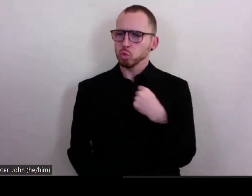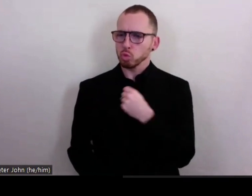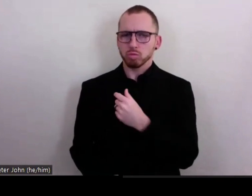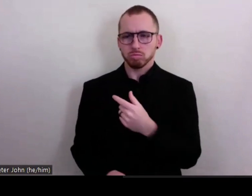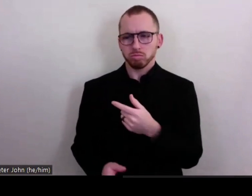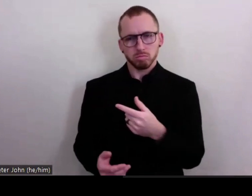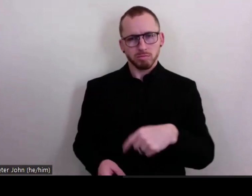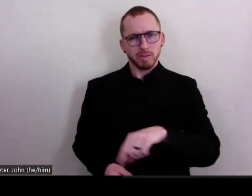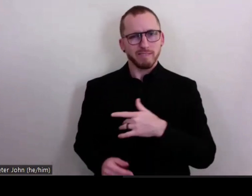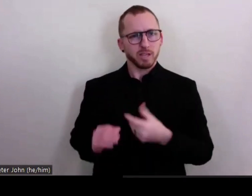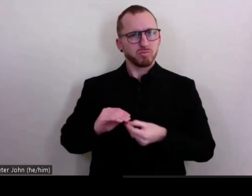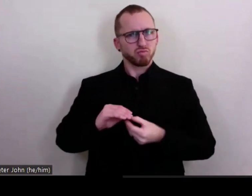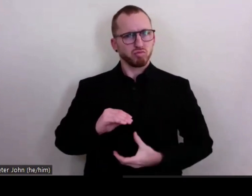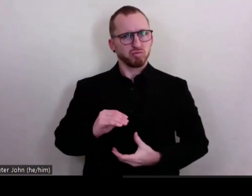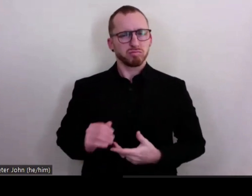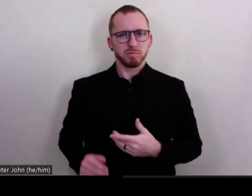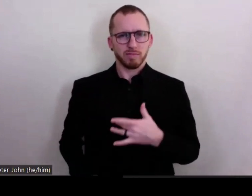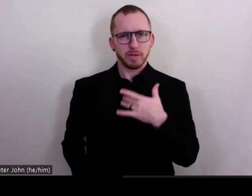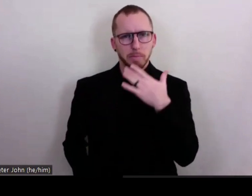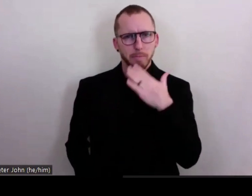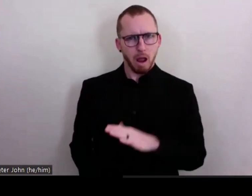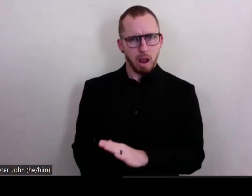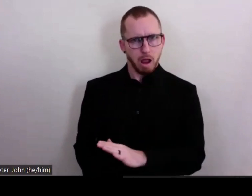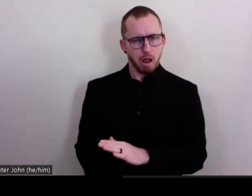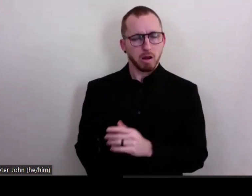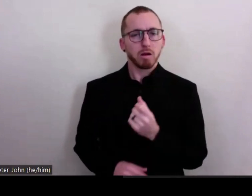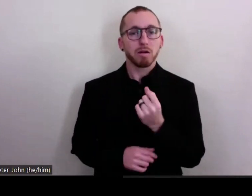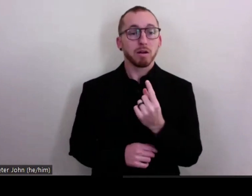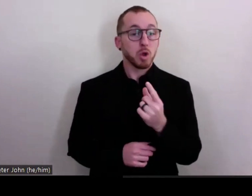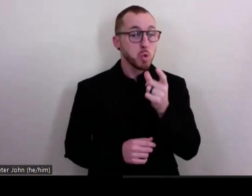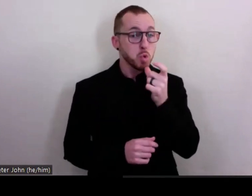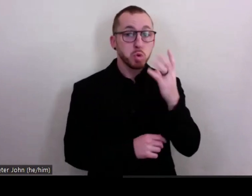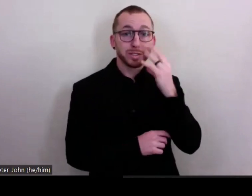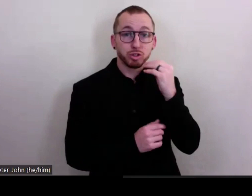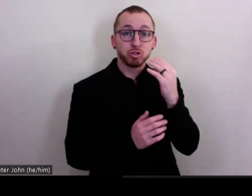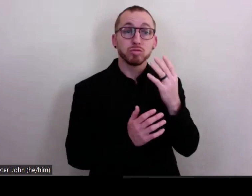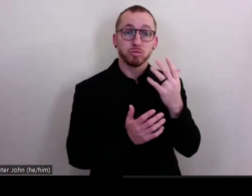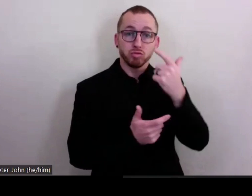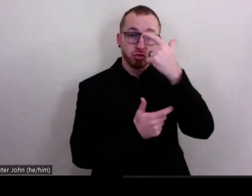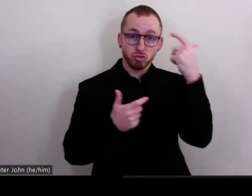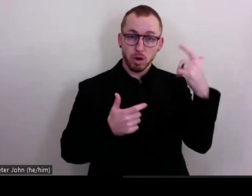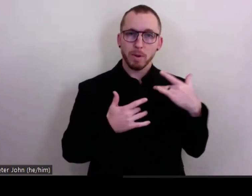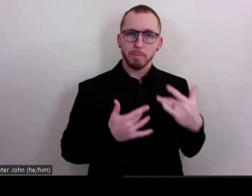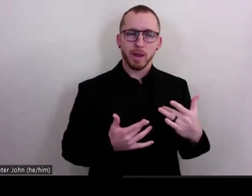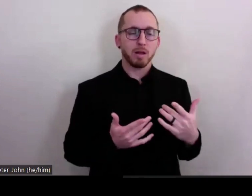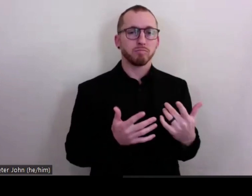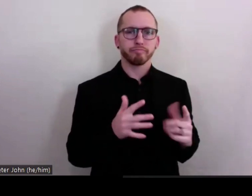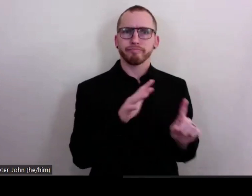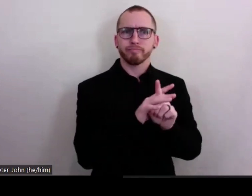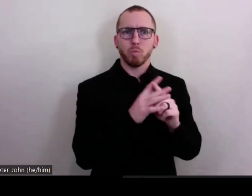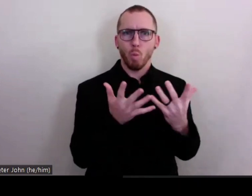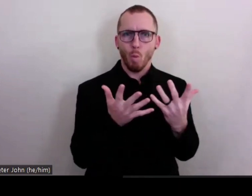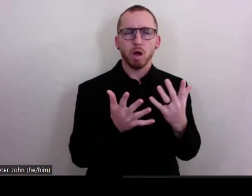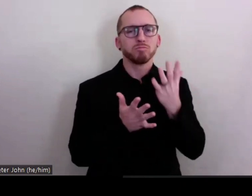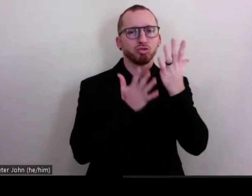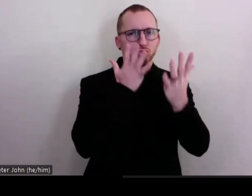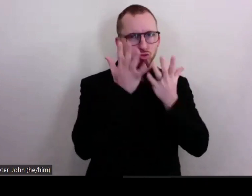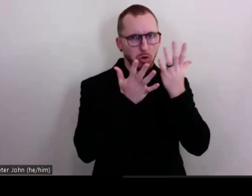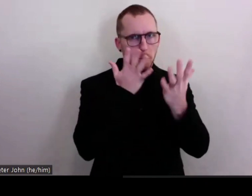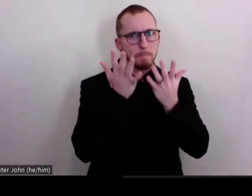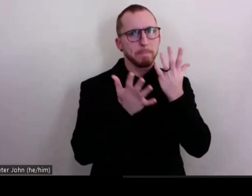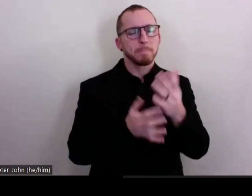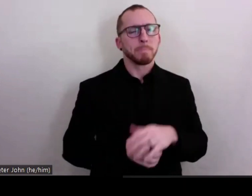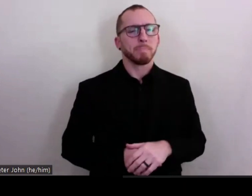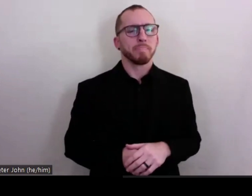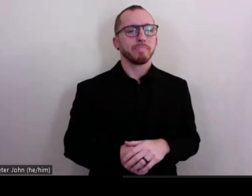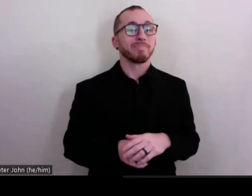with trauma oftentimes go to shame. And so there'll be a lot of shame rage. So they'll, if they feel